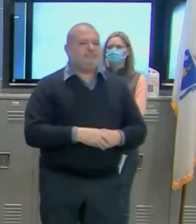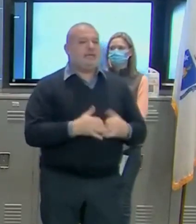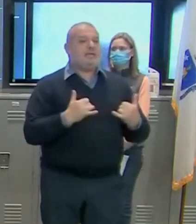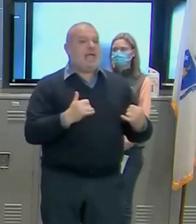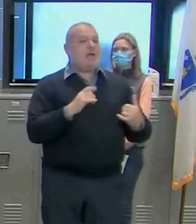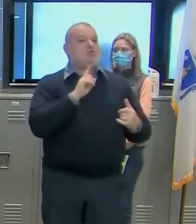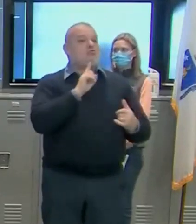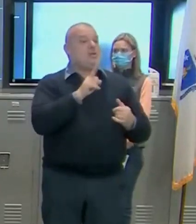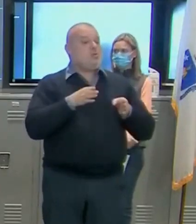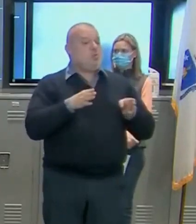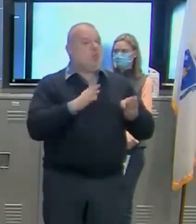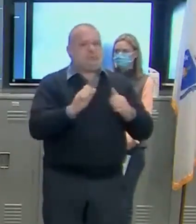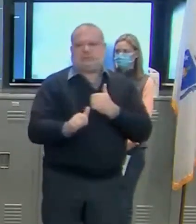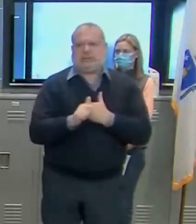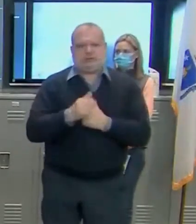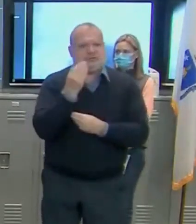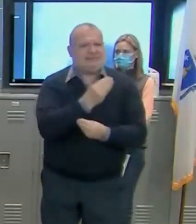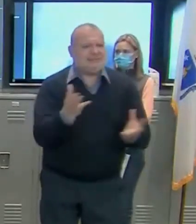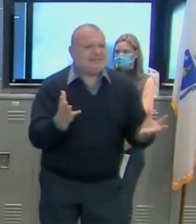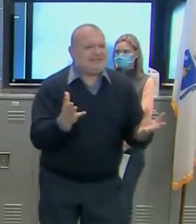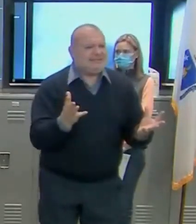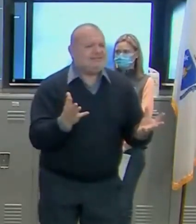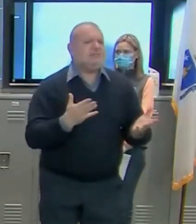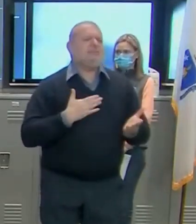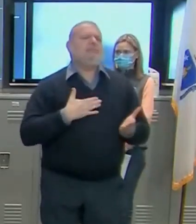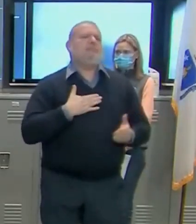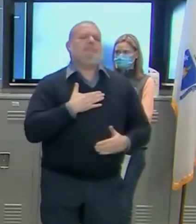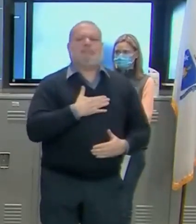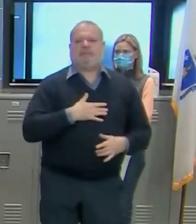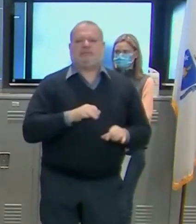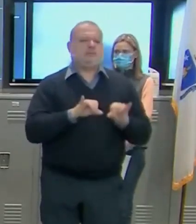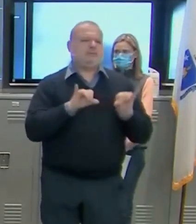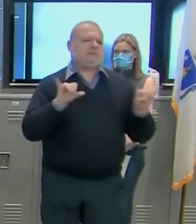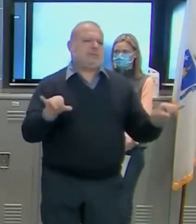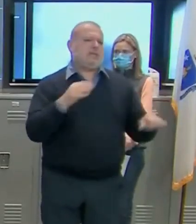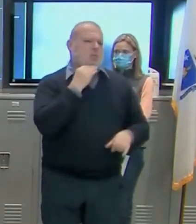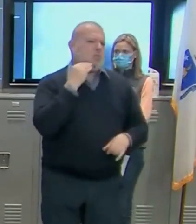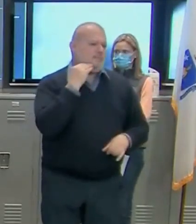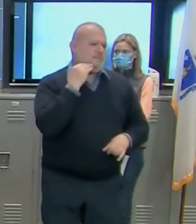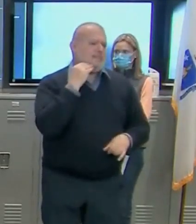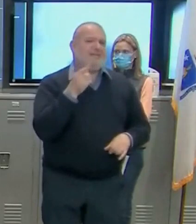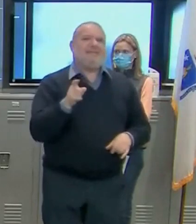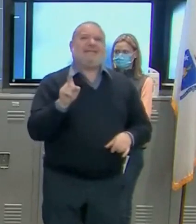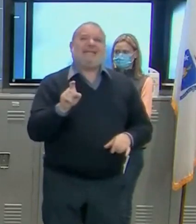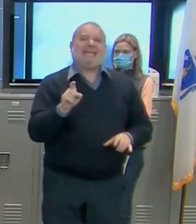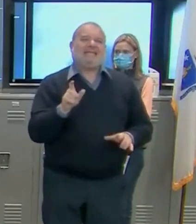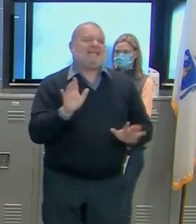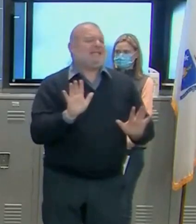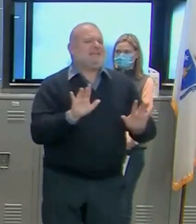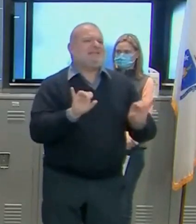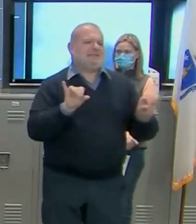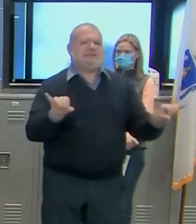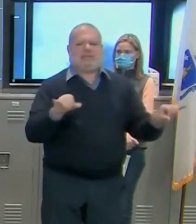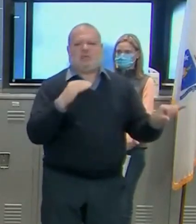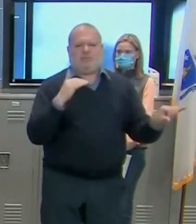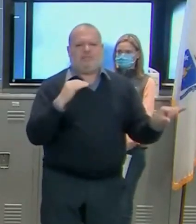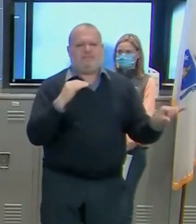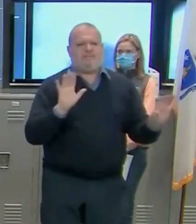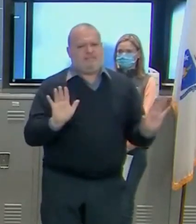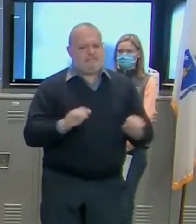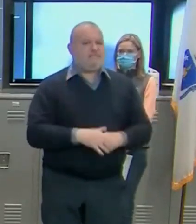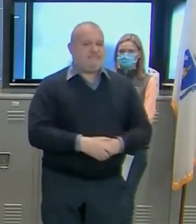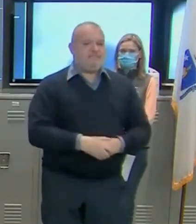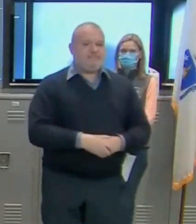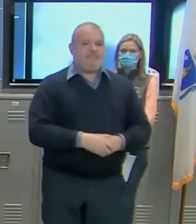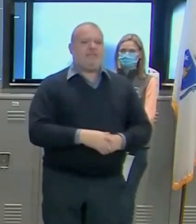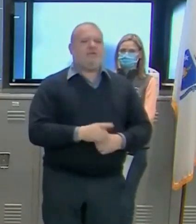should still stay home unless absolutely necessary to travel. We continue to encourage everyone to think of their safety